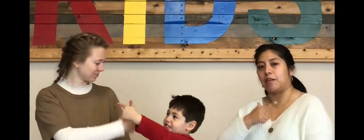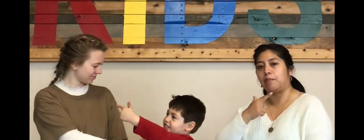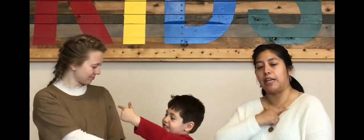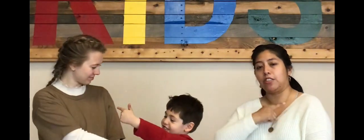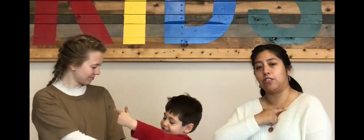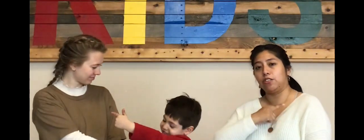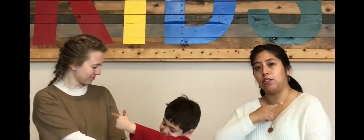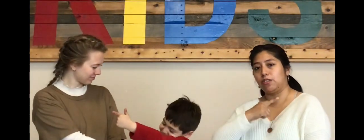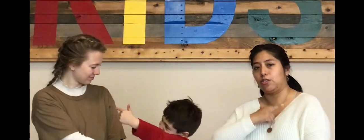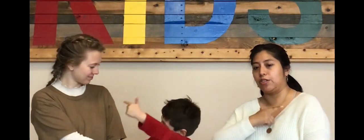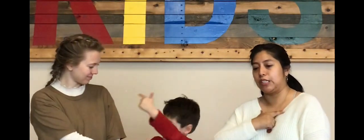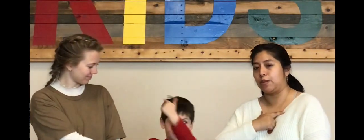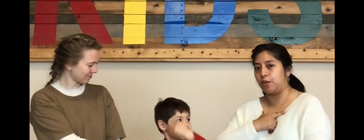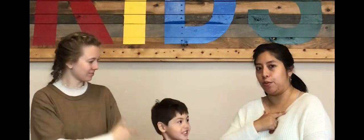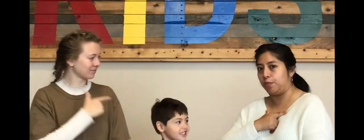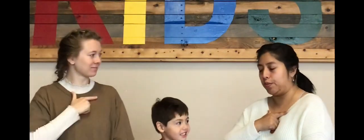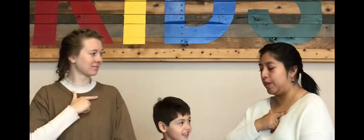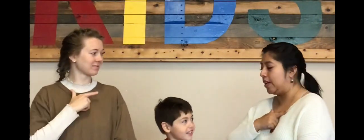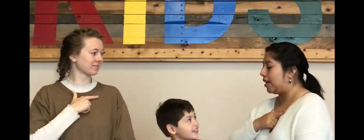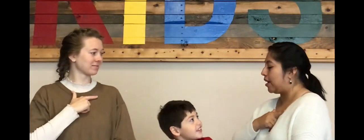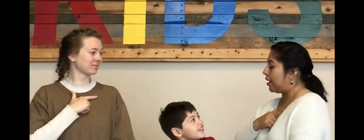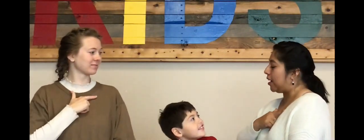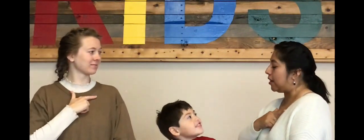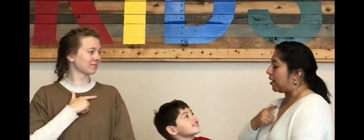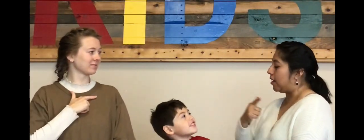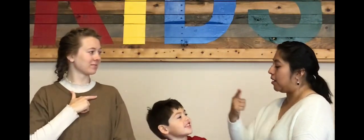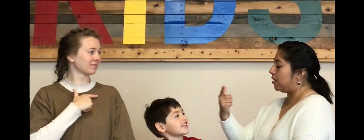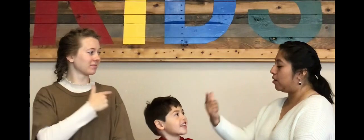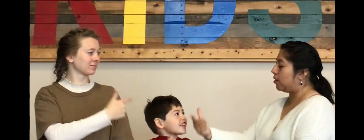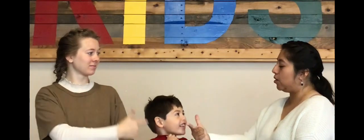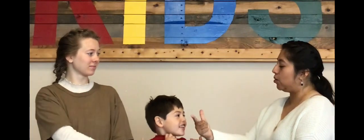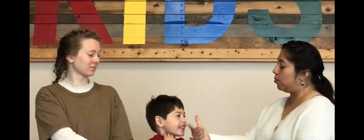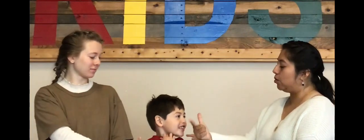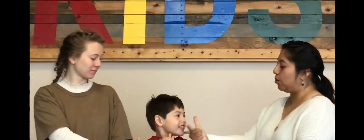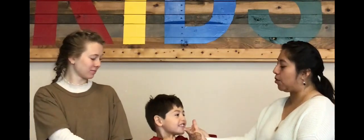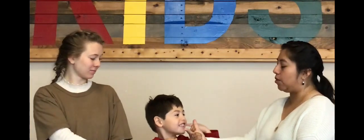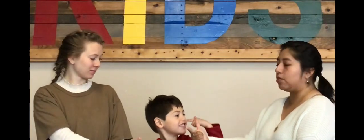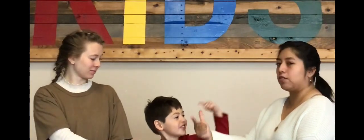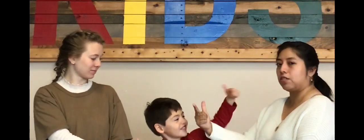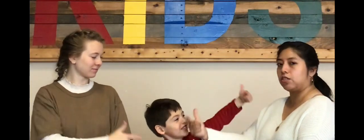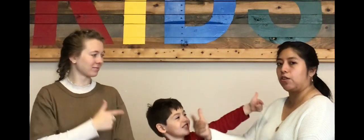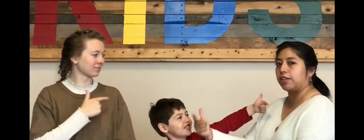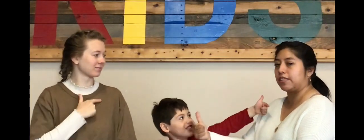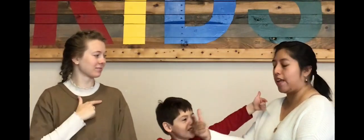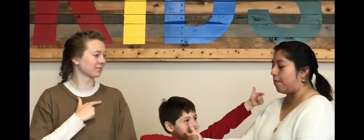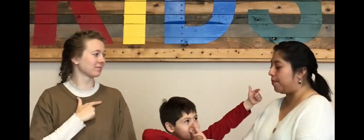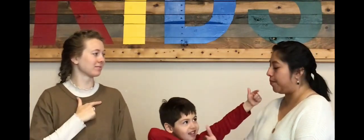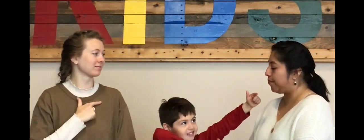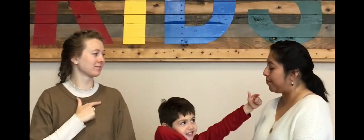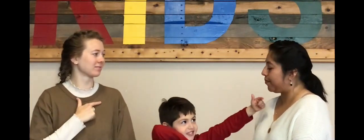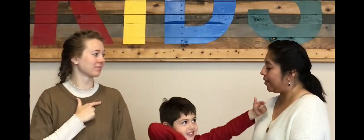my turn towards you. And then, tu turno. Towards them. Towards